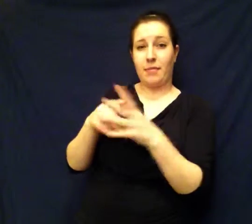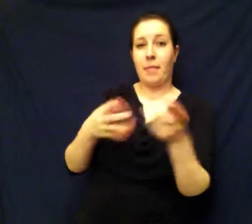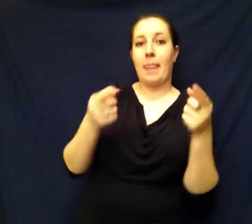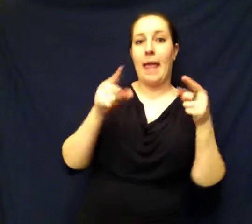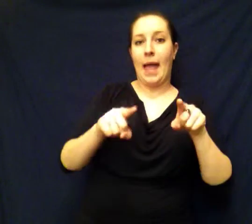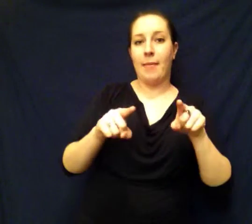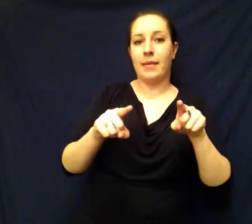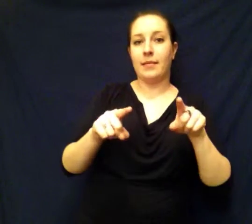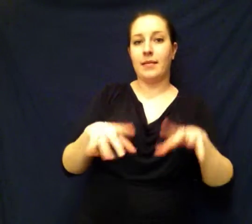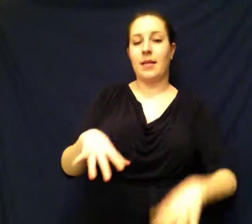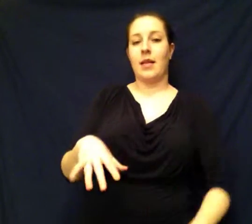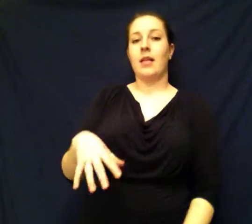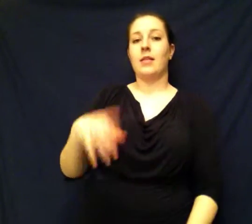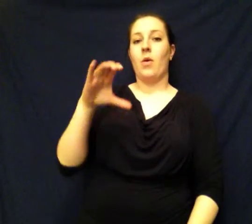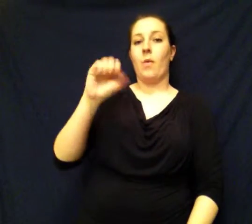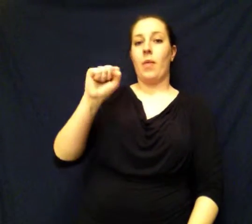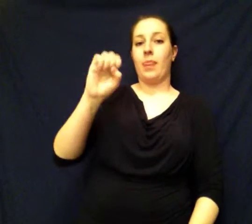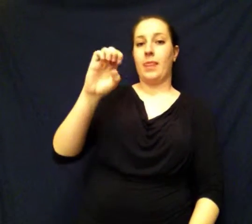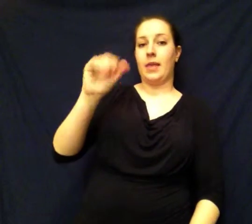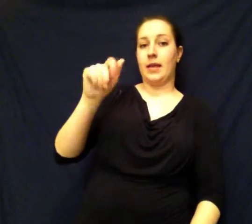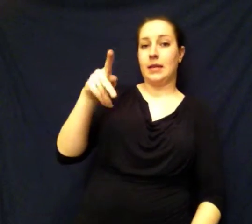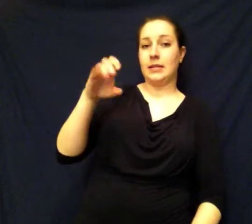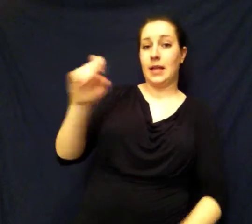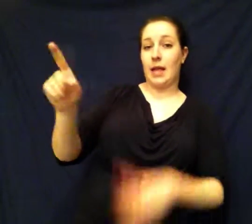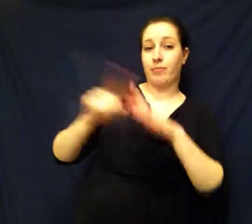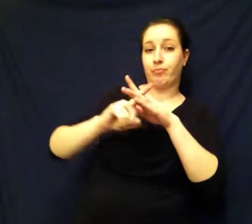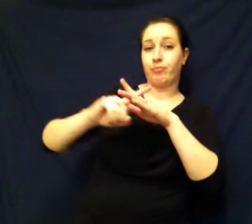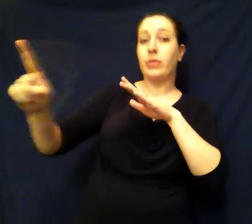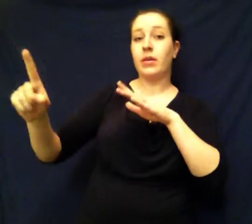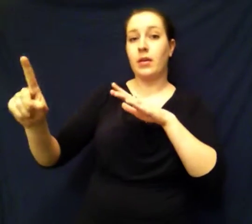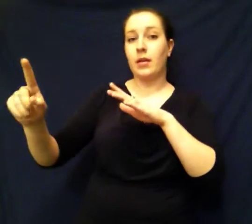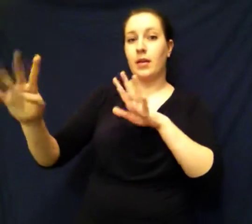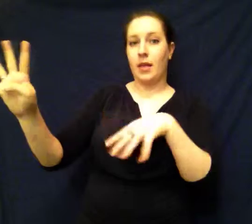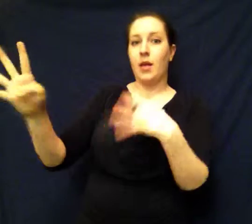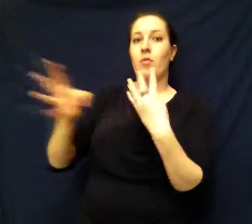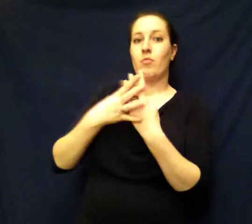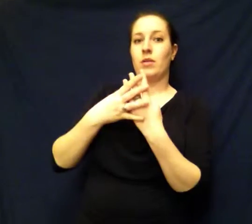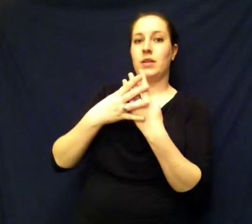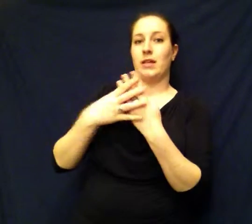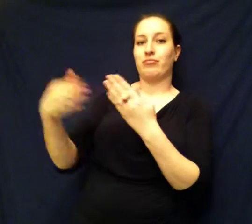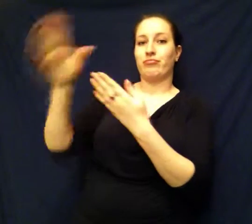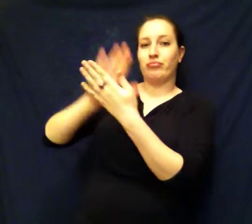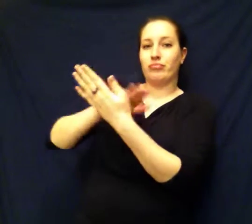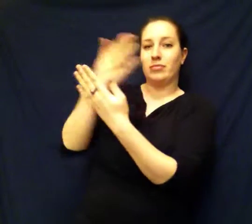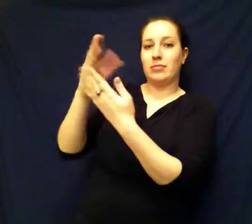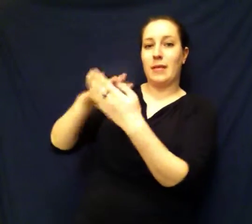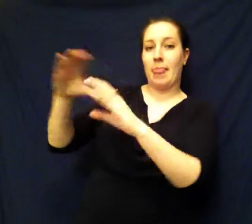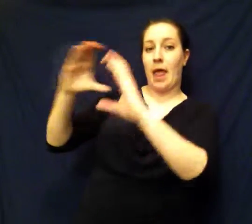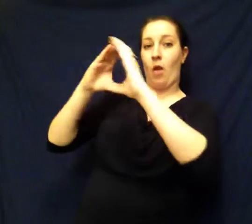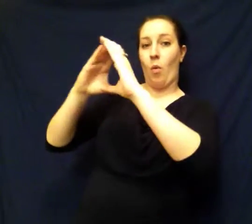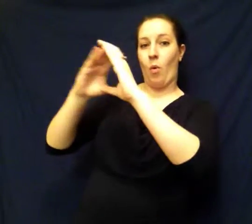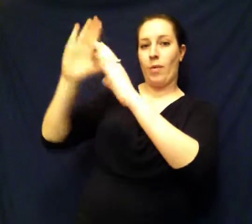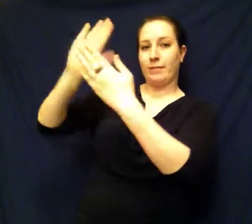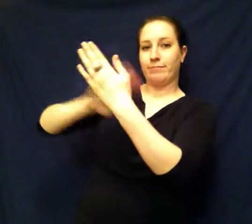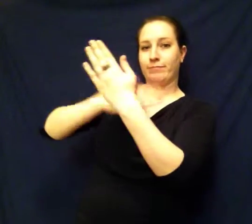the prison filled this hole back up with huge chunks of concrete. This is the concrete. Very hard, very tough.